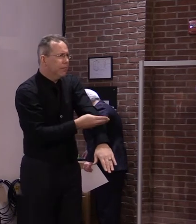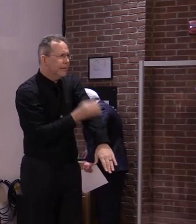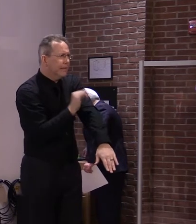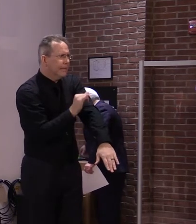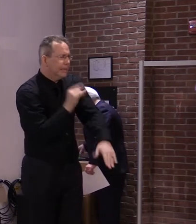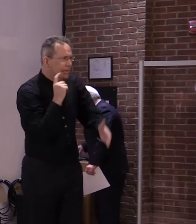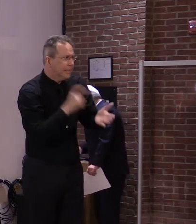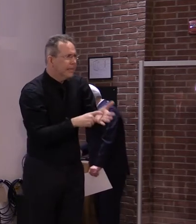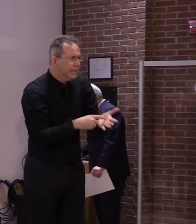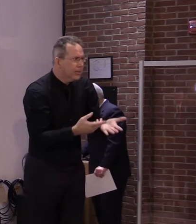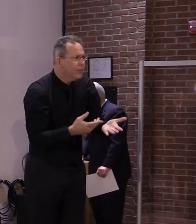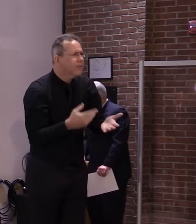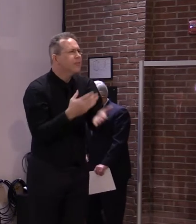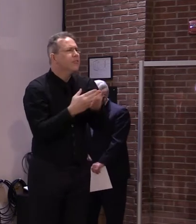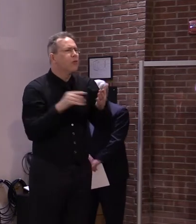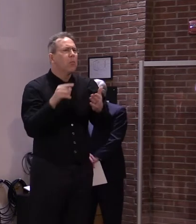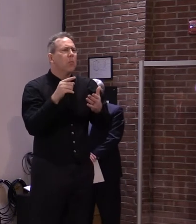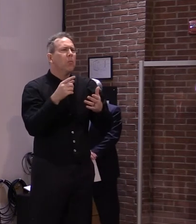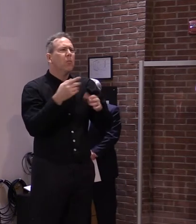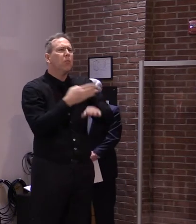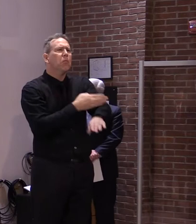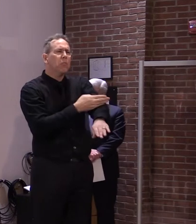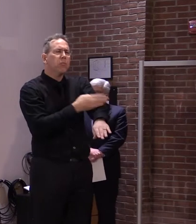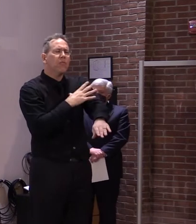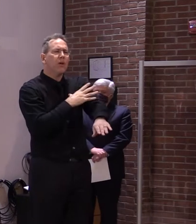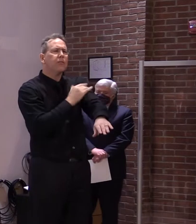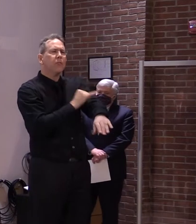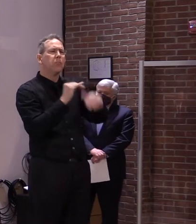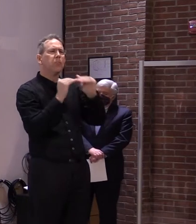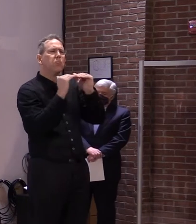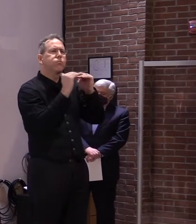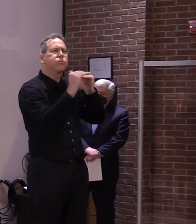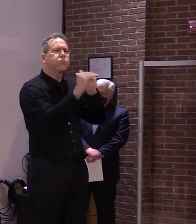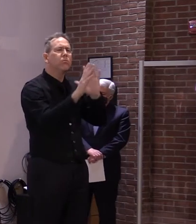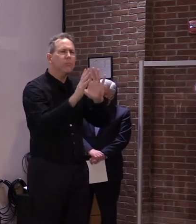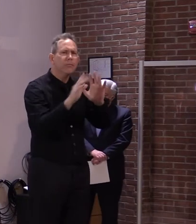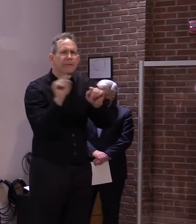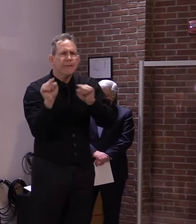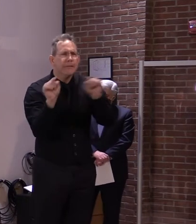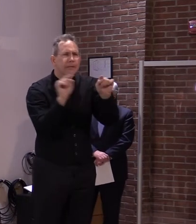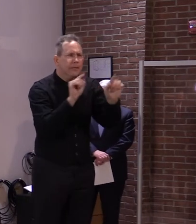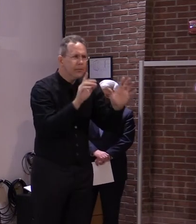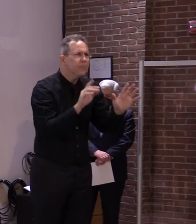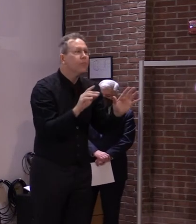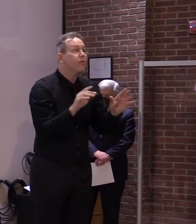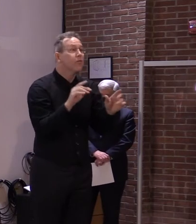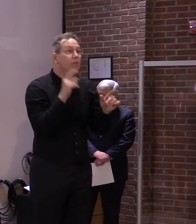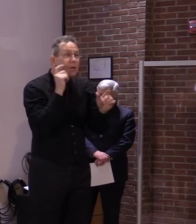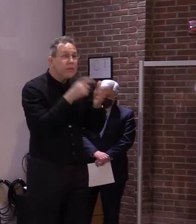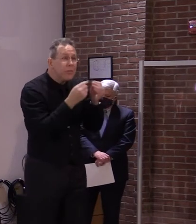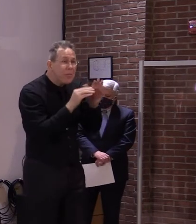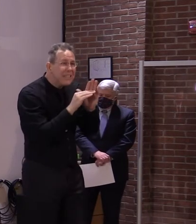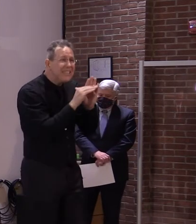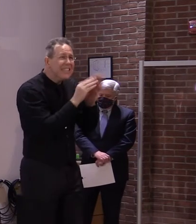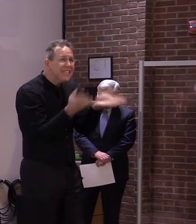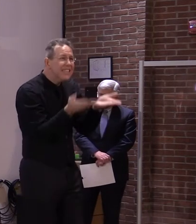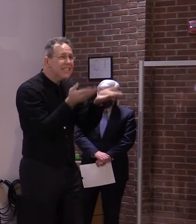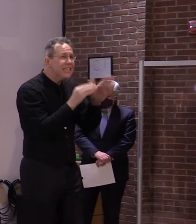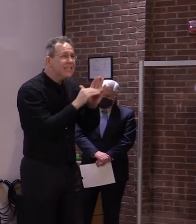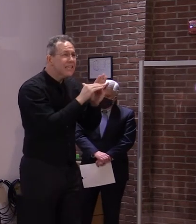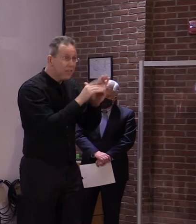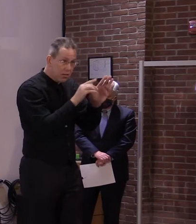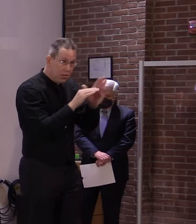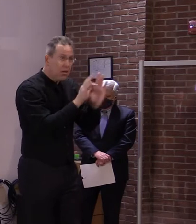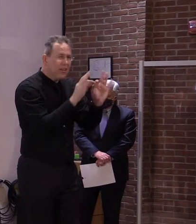last year as well students are making gains this year but it's harder to reach those that need the most support a common theme expressed in